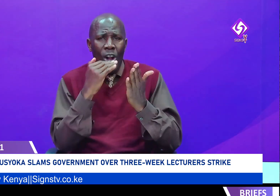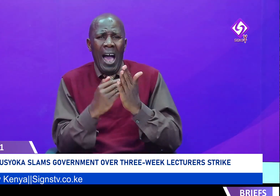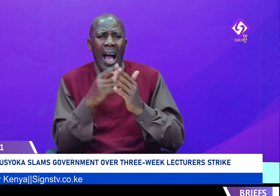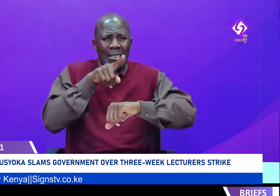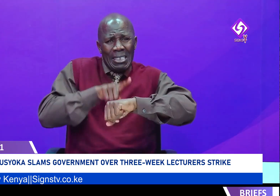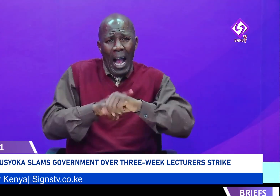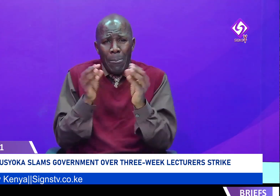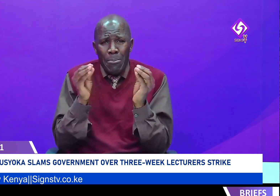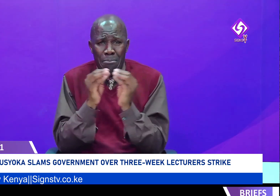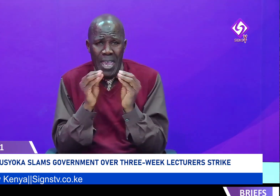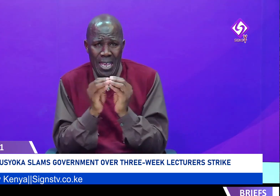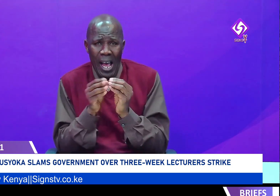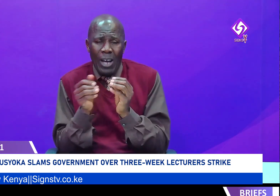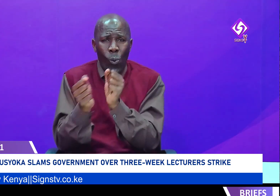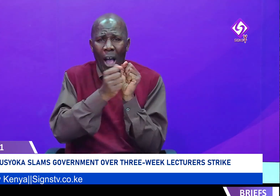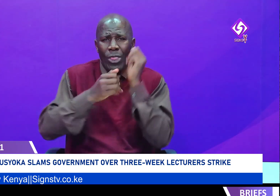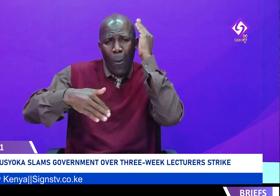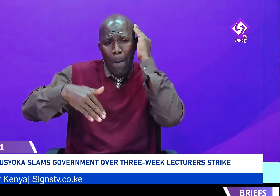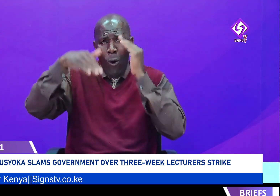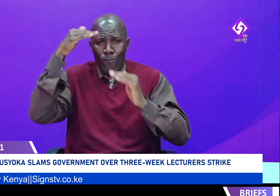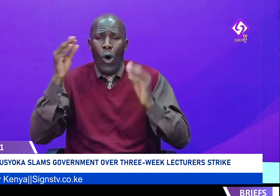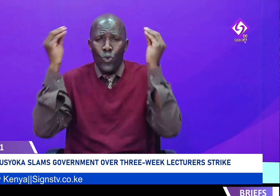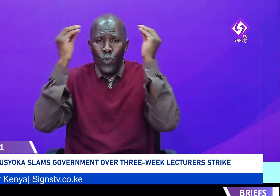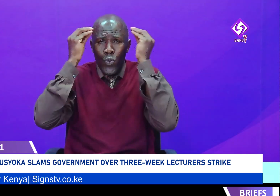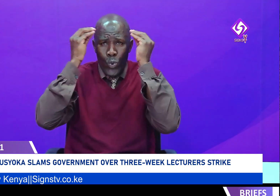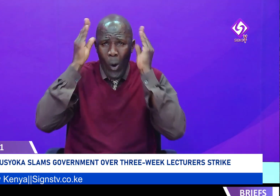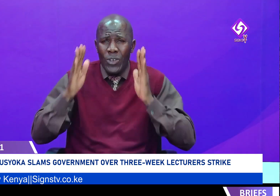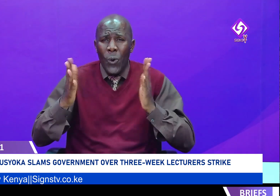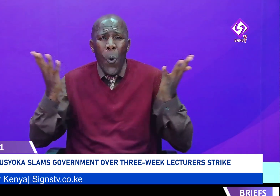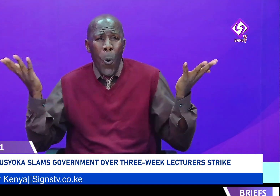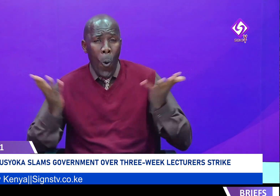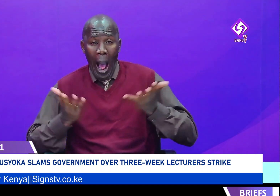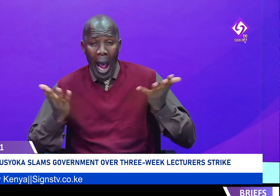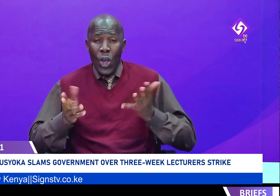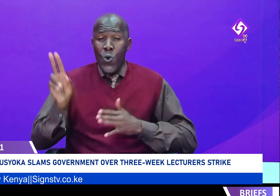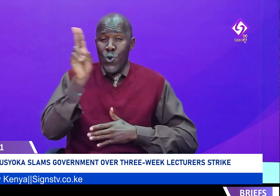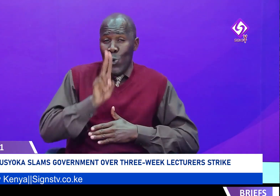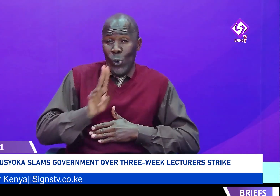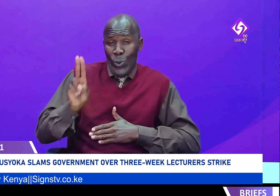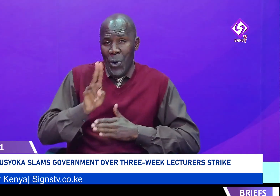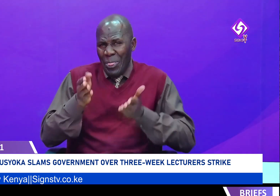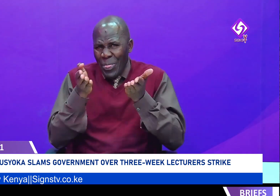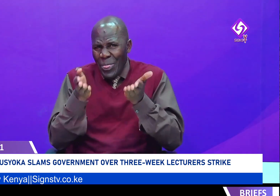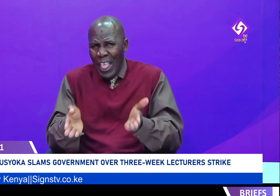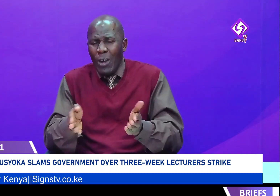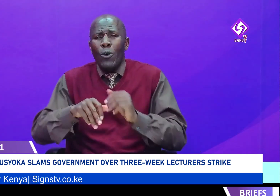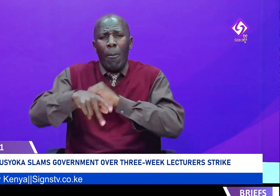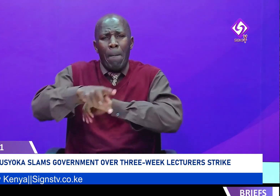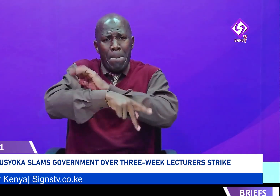delivered his sharp remarks during a meeting with university students where he used the current academic